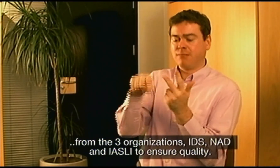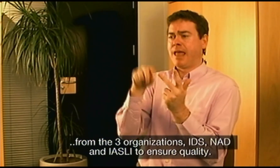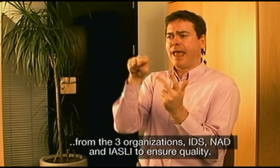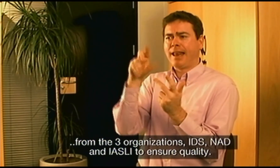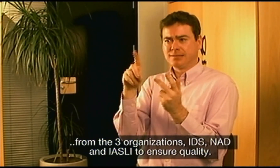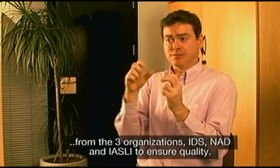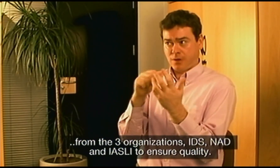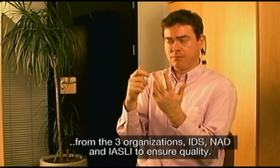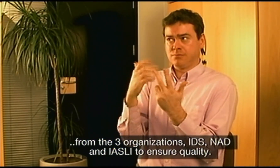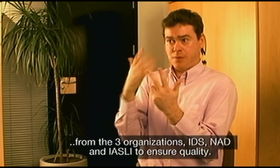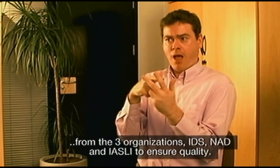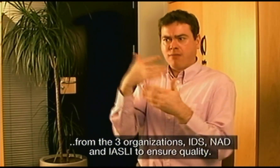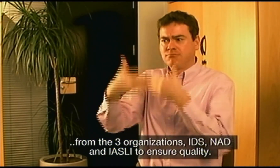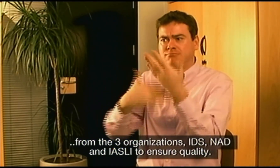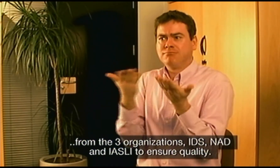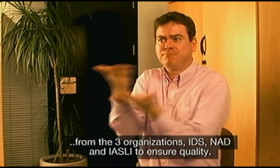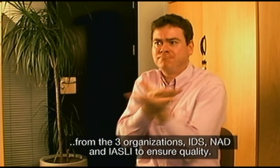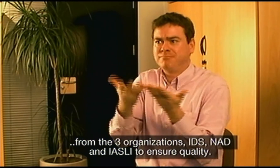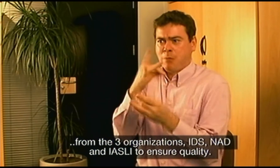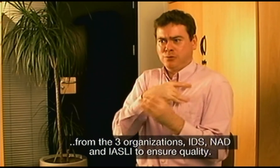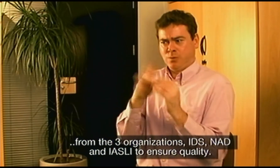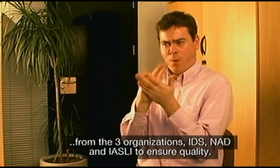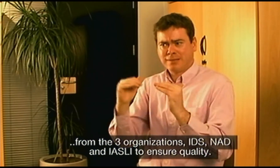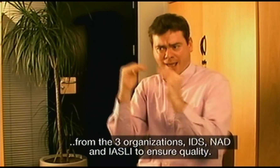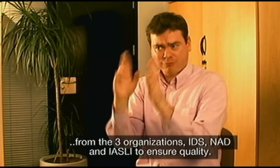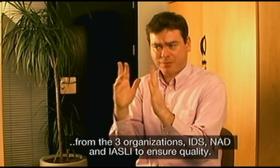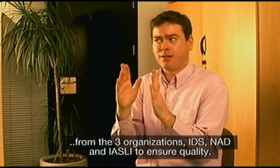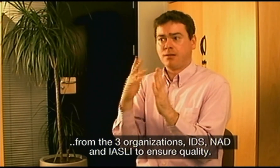organisations, IDS, NAD and IASLI, to ensure quality.